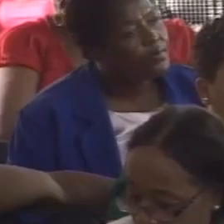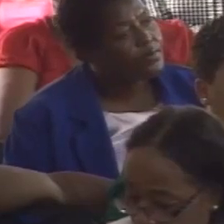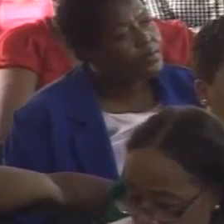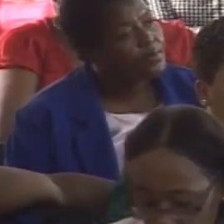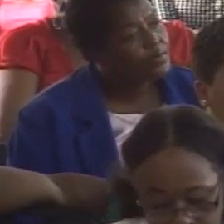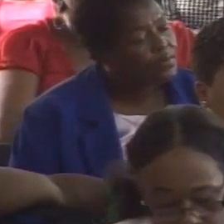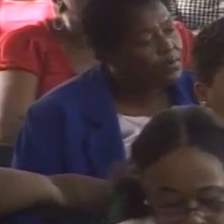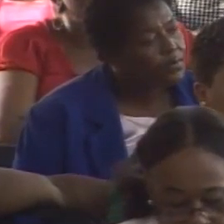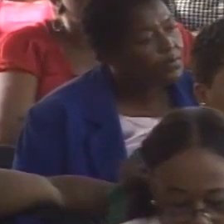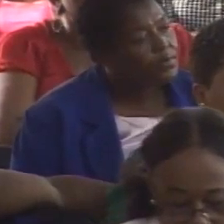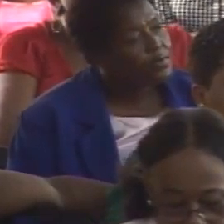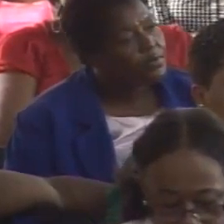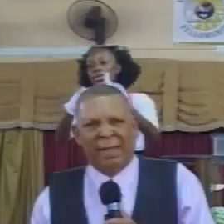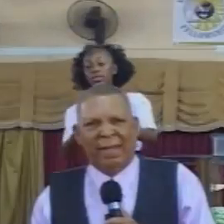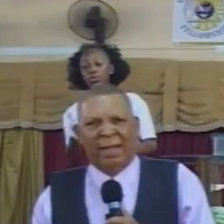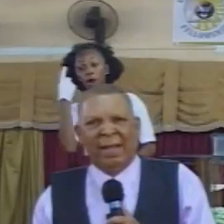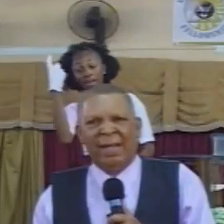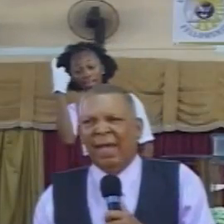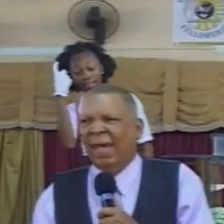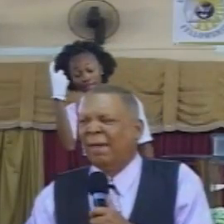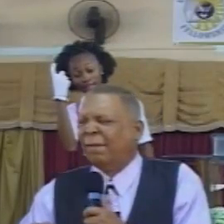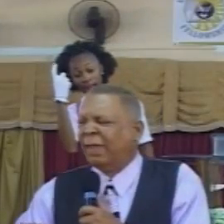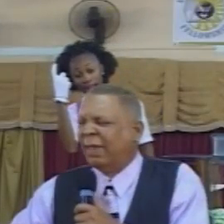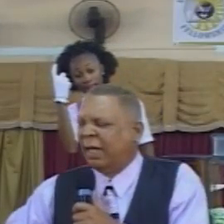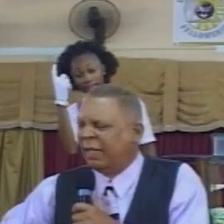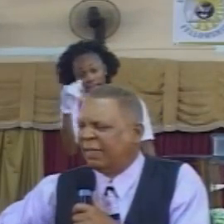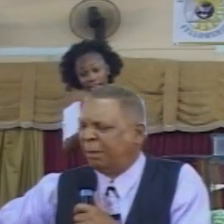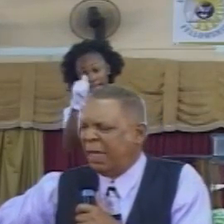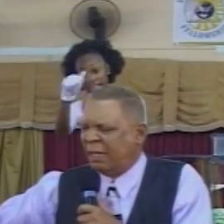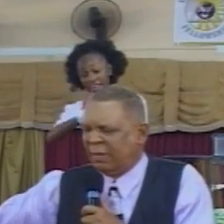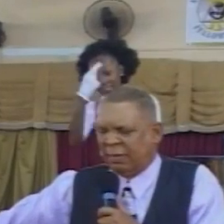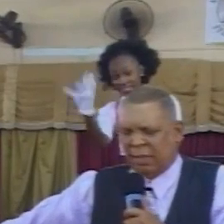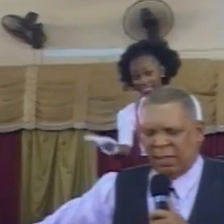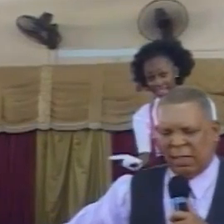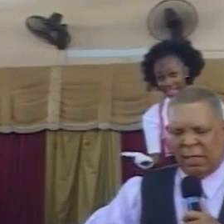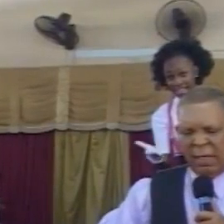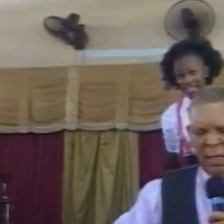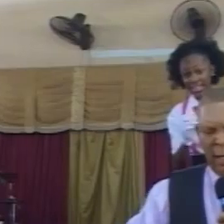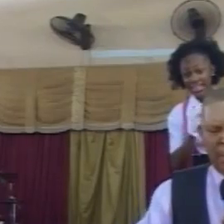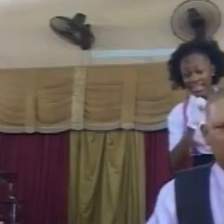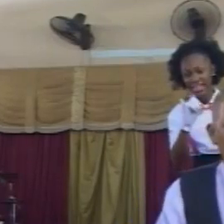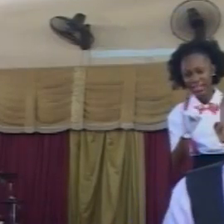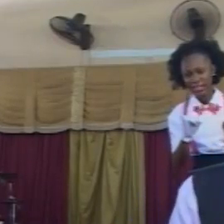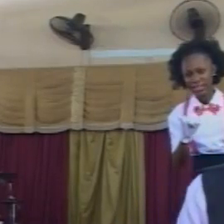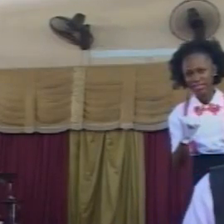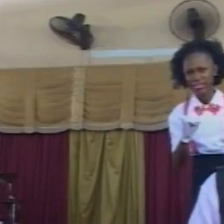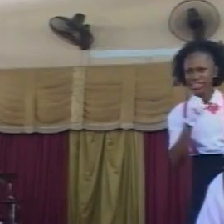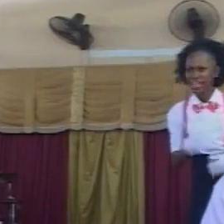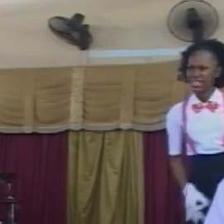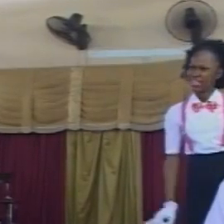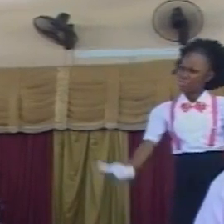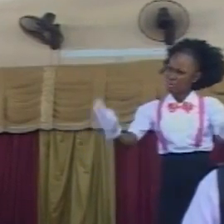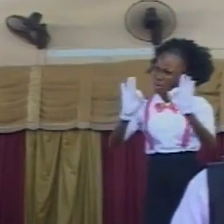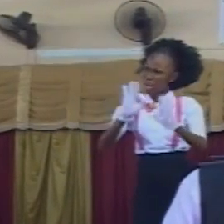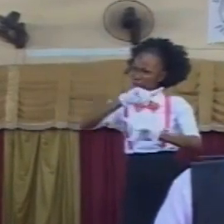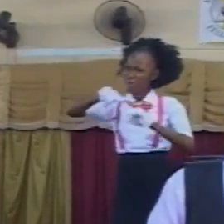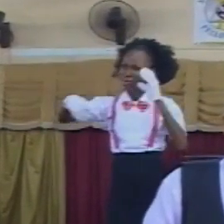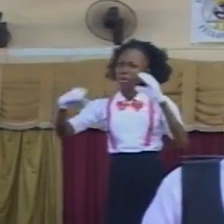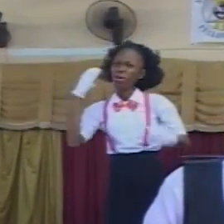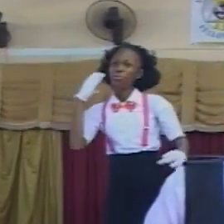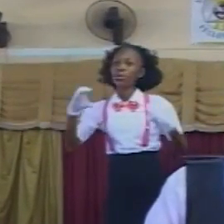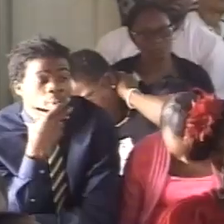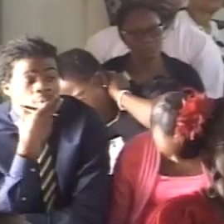When you begin to understand that everything else pales in importance when compared to what